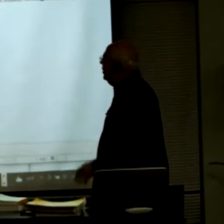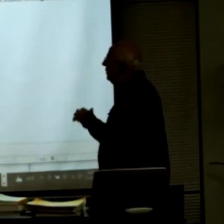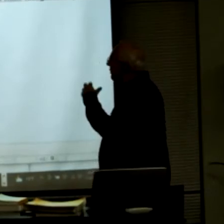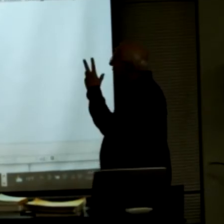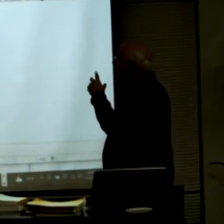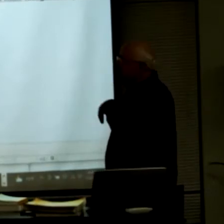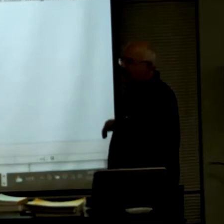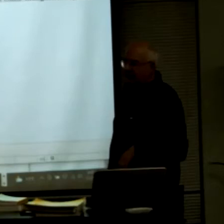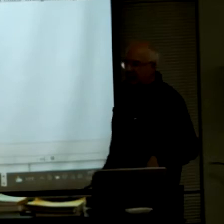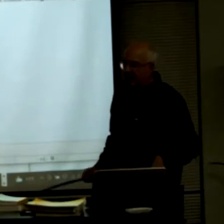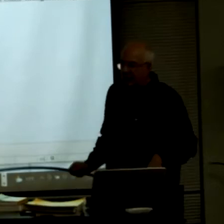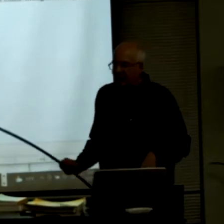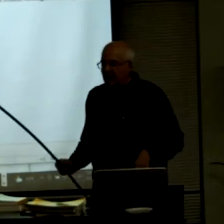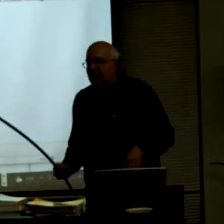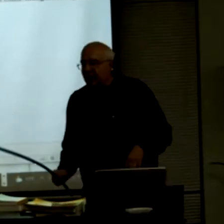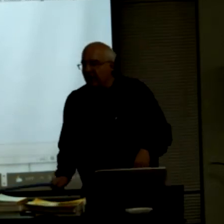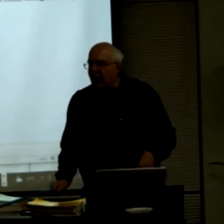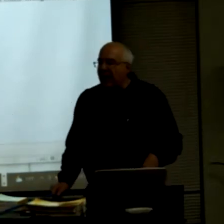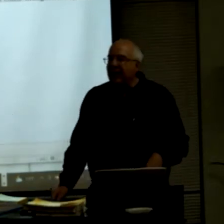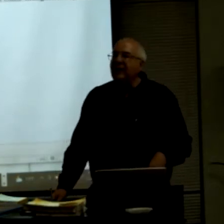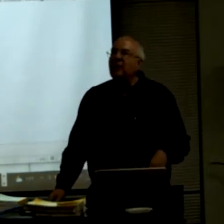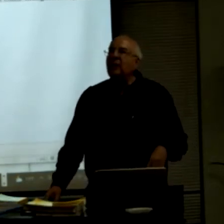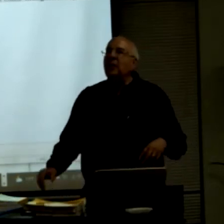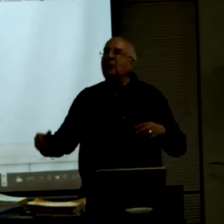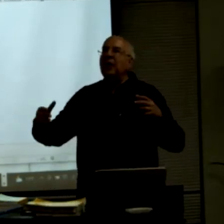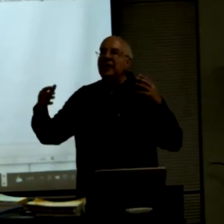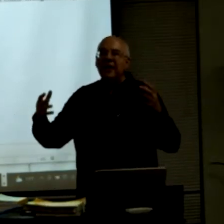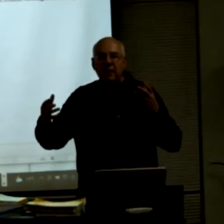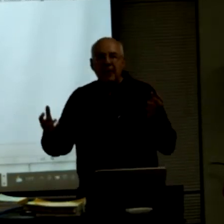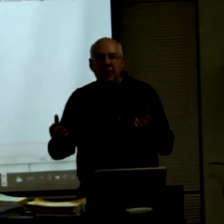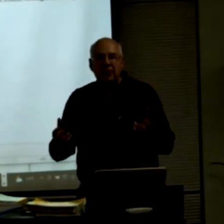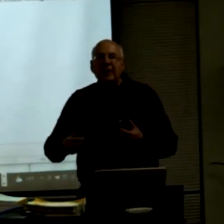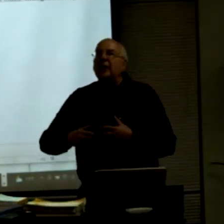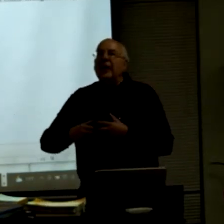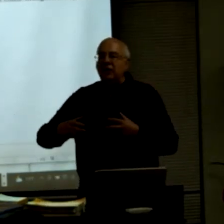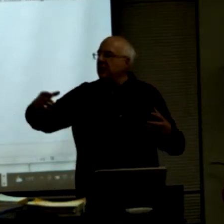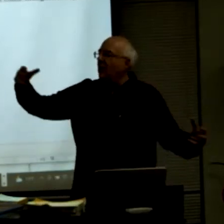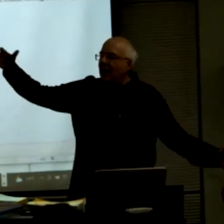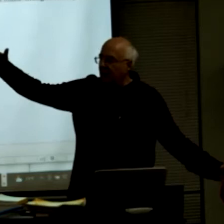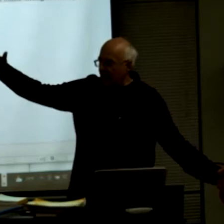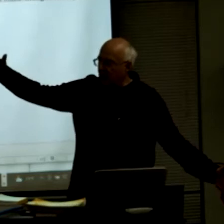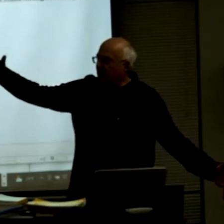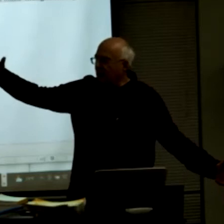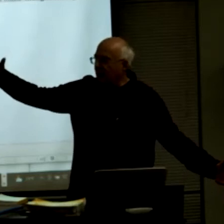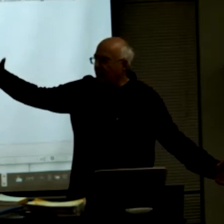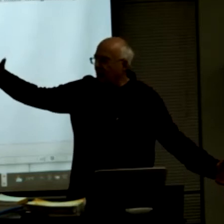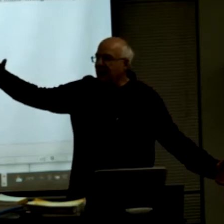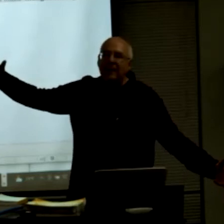So all of that, you just have a variety. When you say deaf people, it's just a wide range of what that